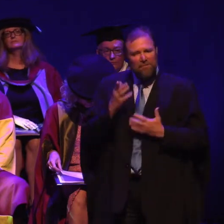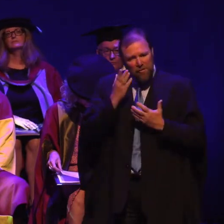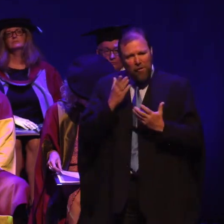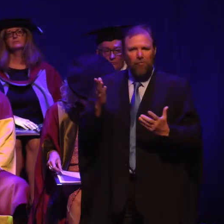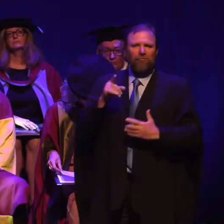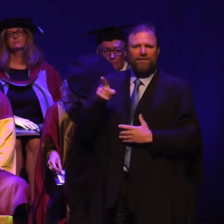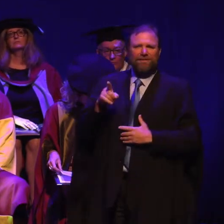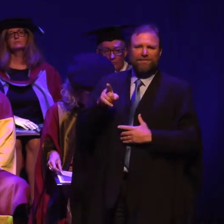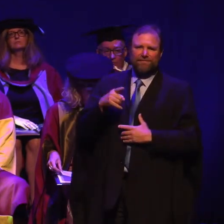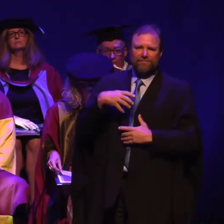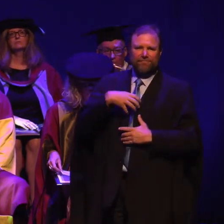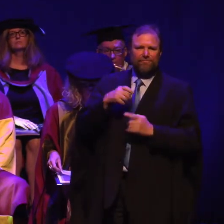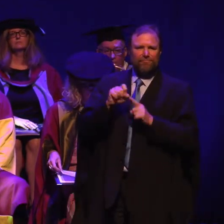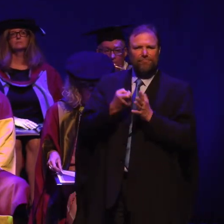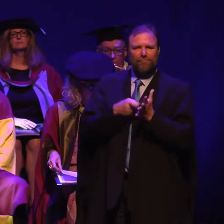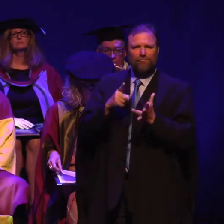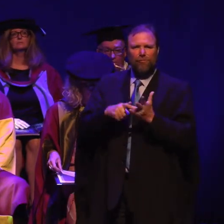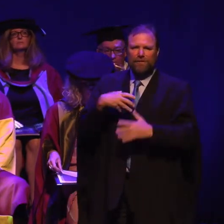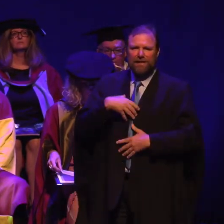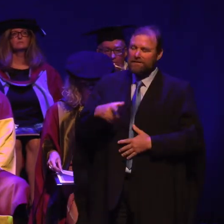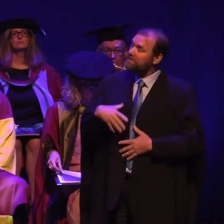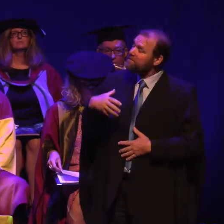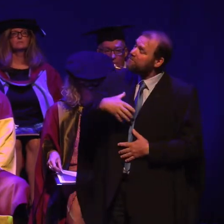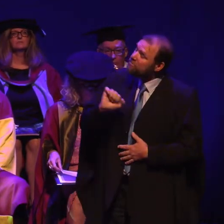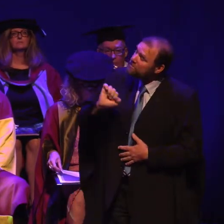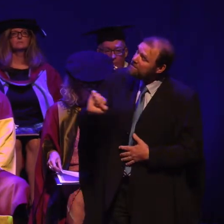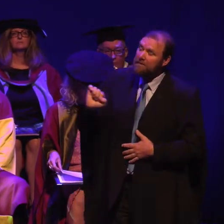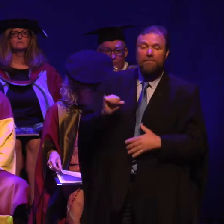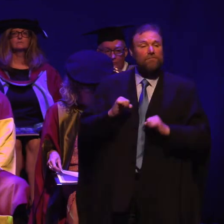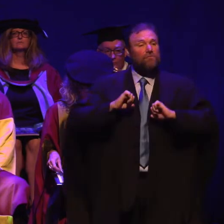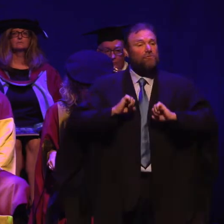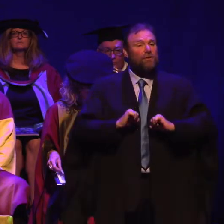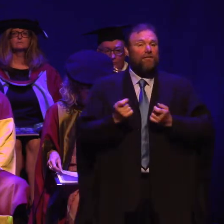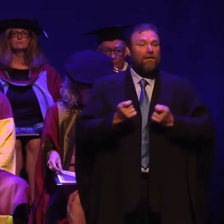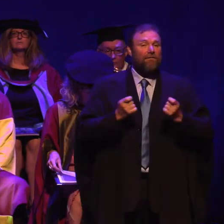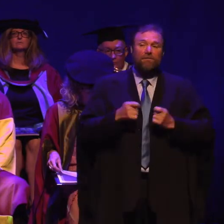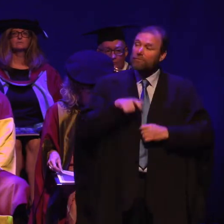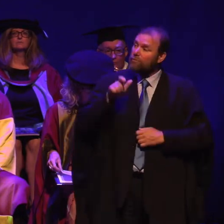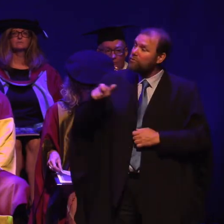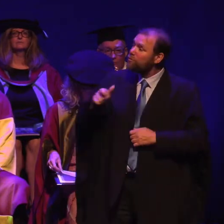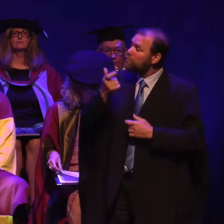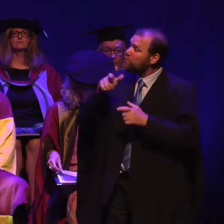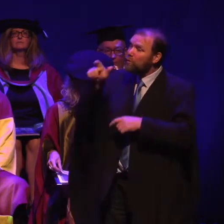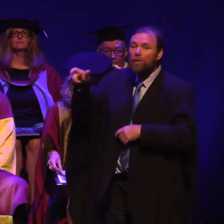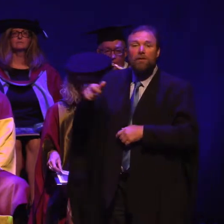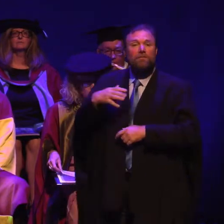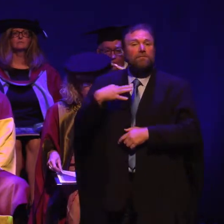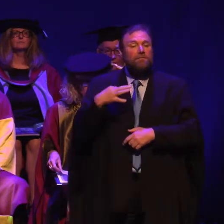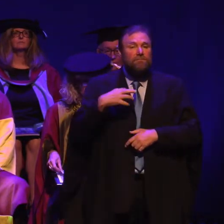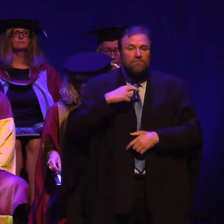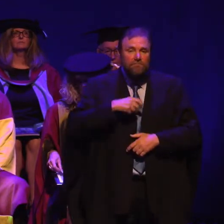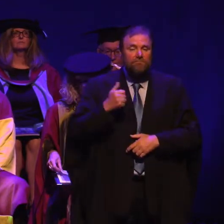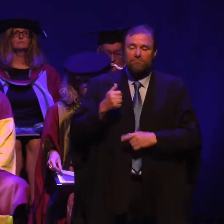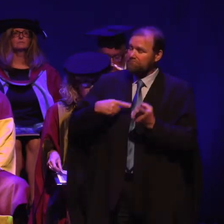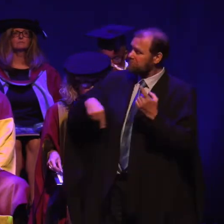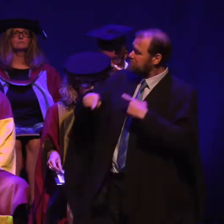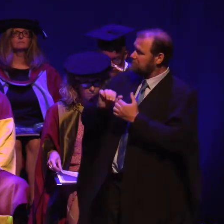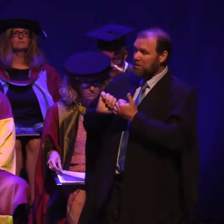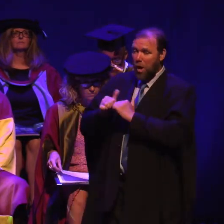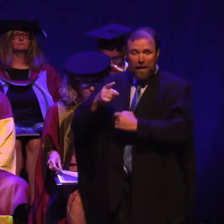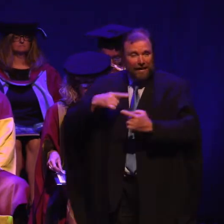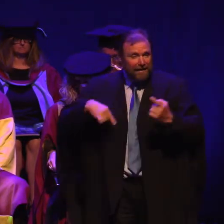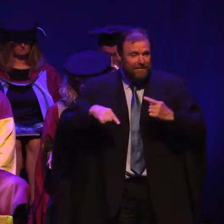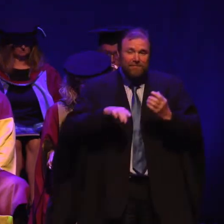Chancellor, Chair of the Board of Governors, Students' Union officers, colleagues, graduands,